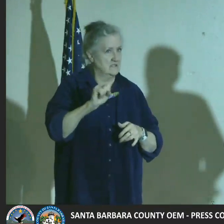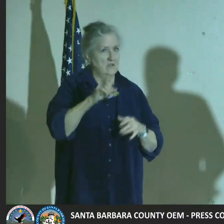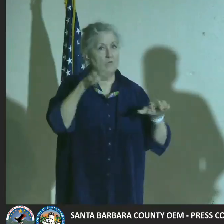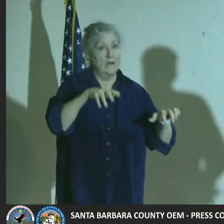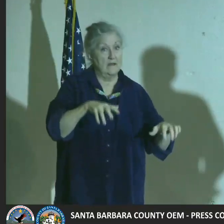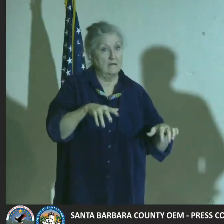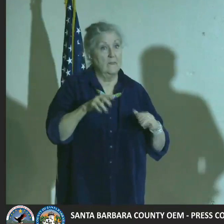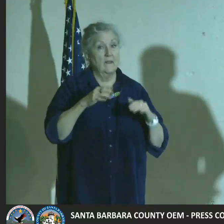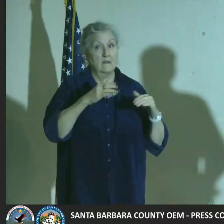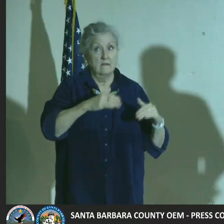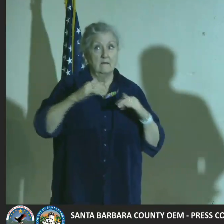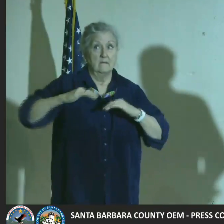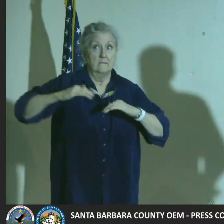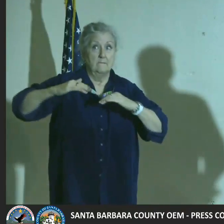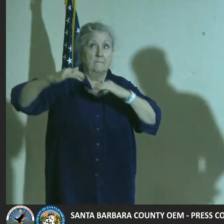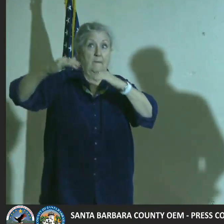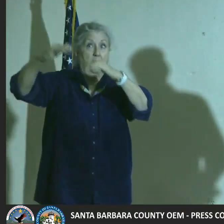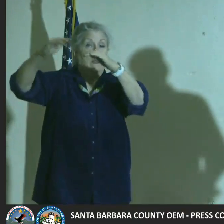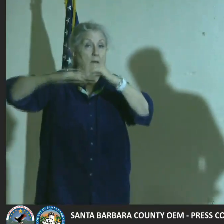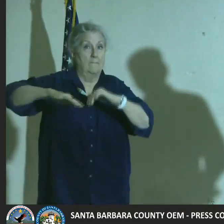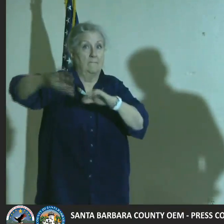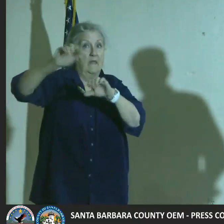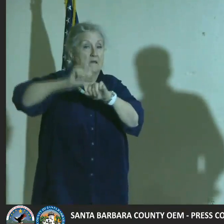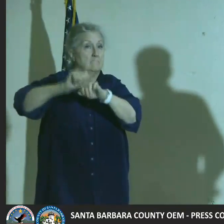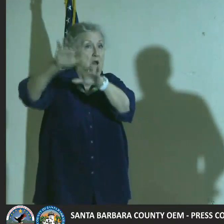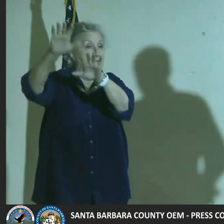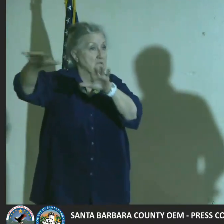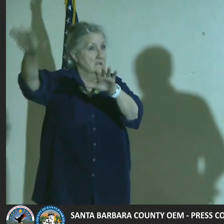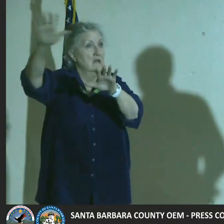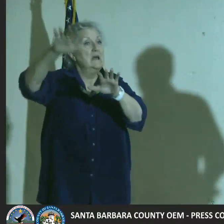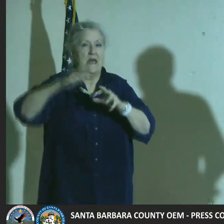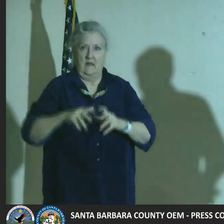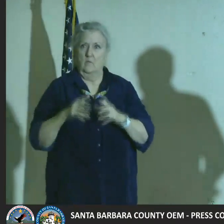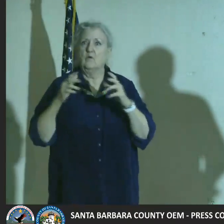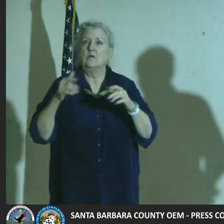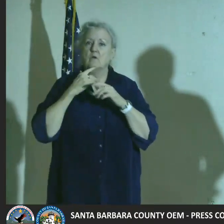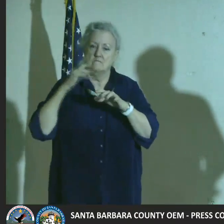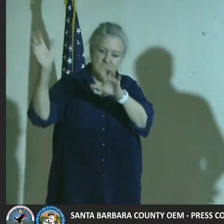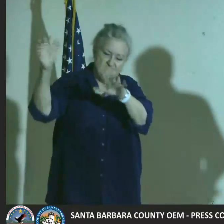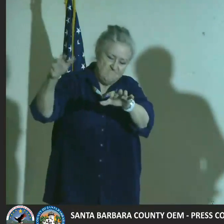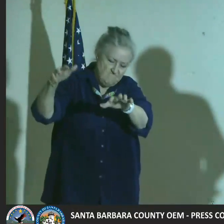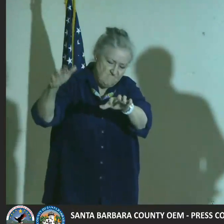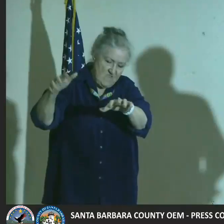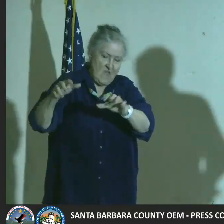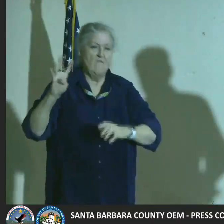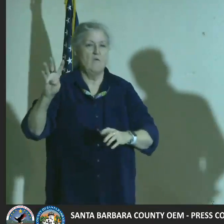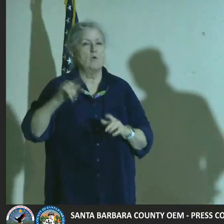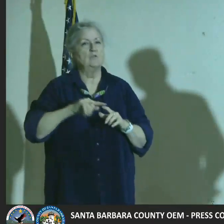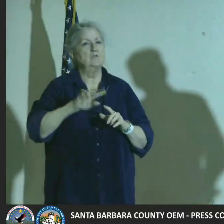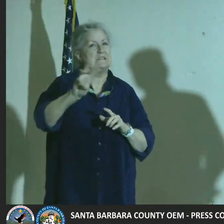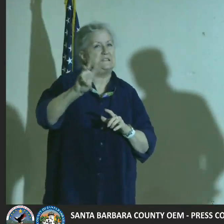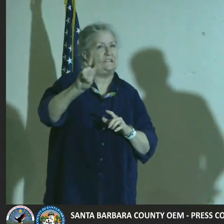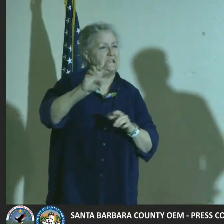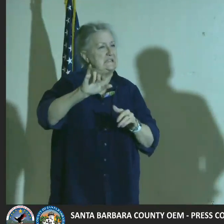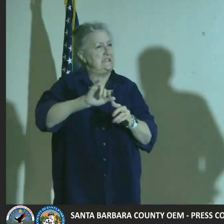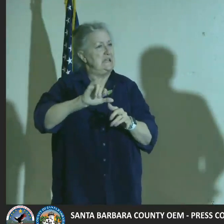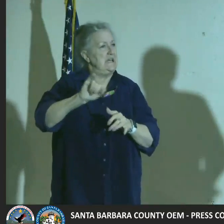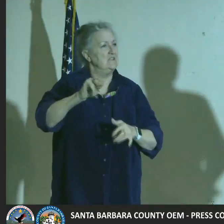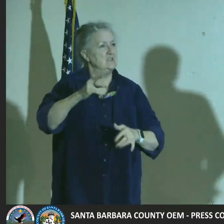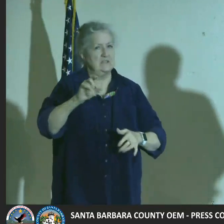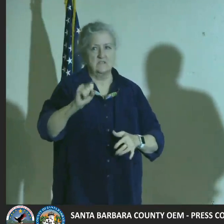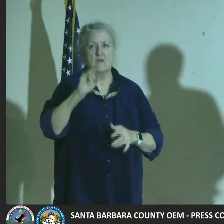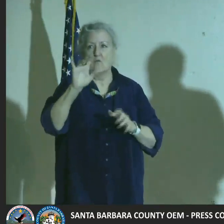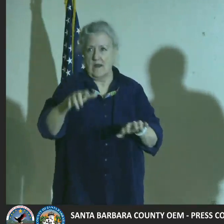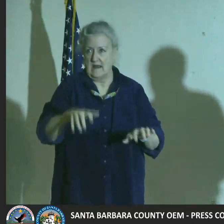you get higher up into the foothills and the mountains, we had a pretty good steady dose of about 4 to 6 inches of rain.